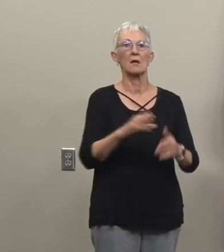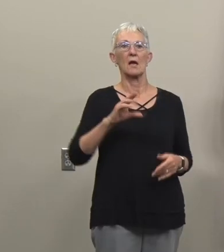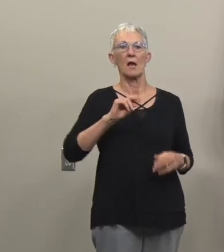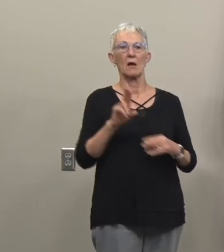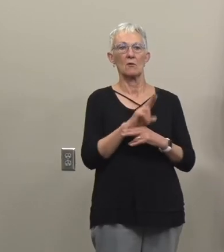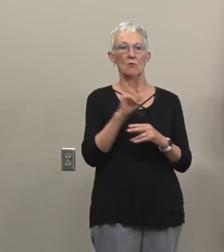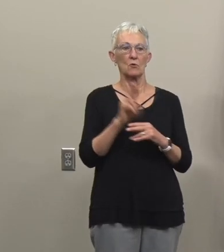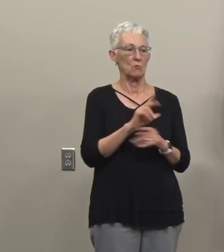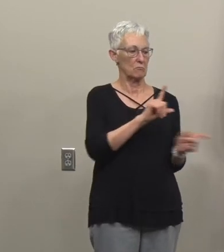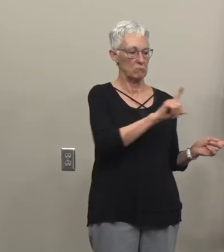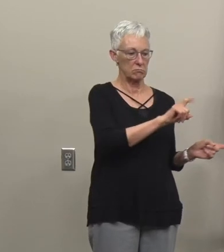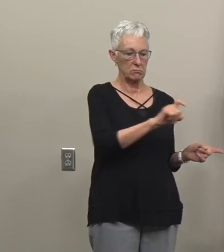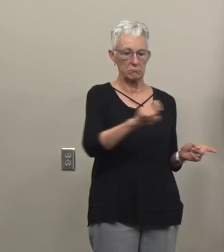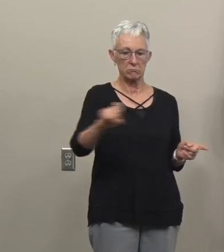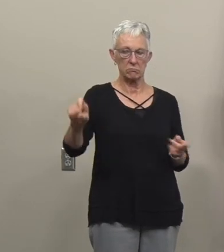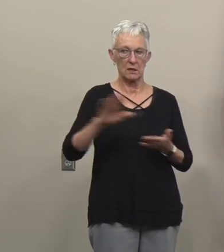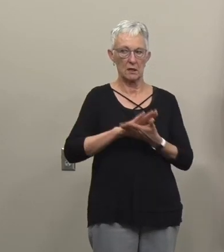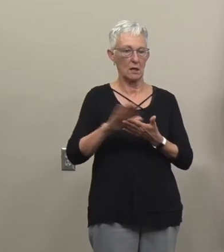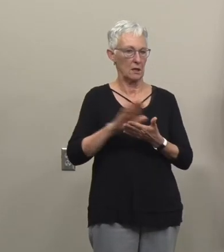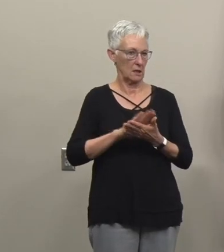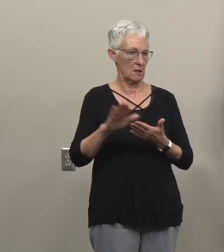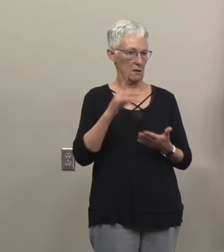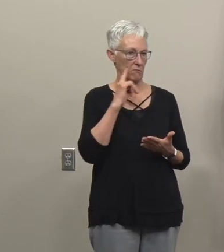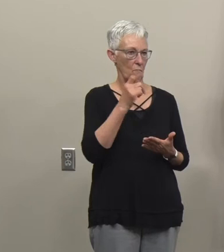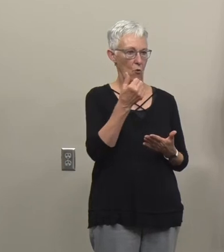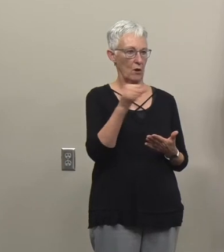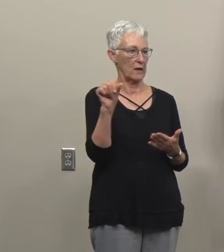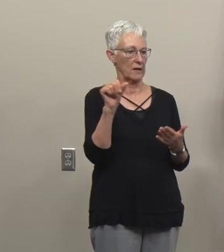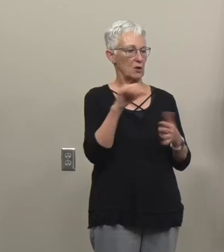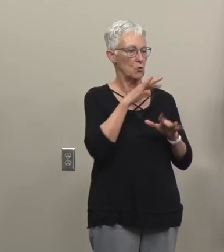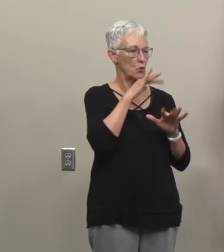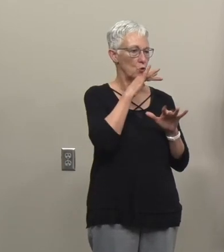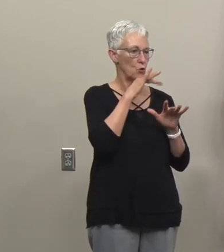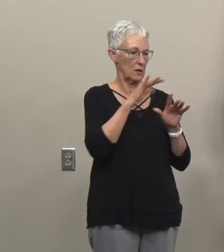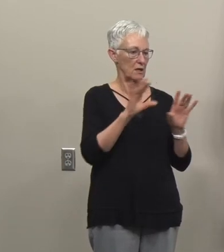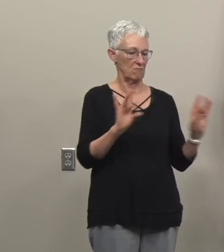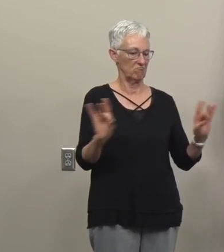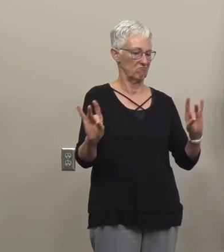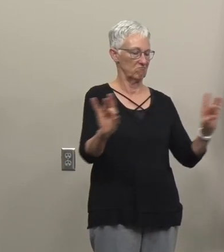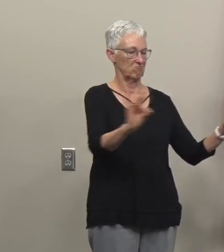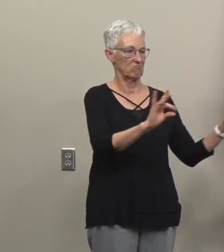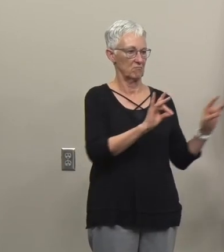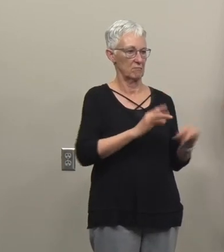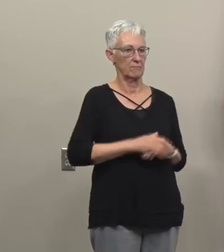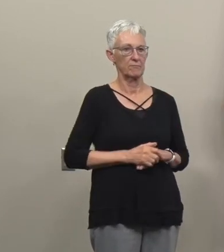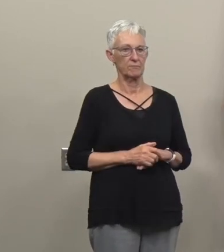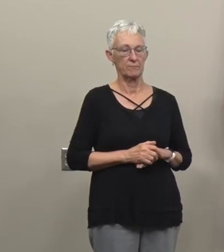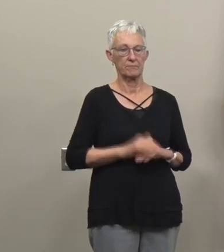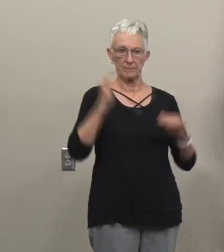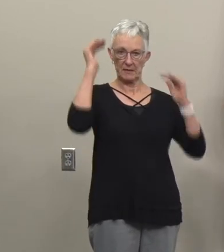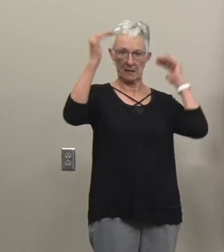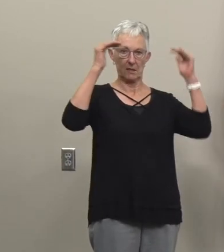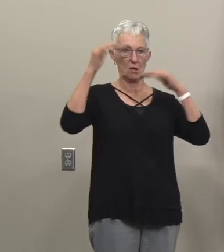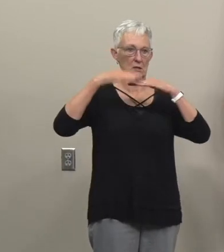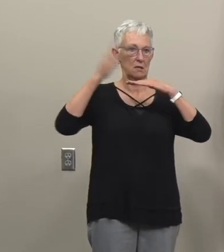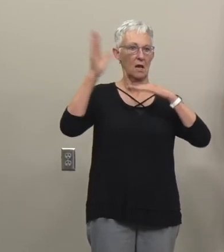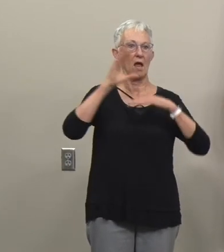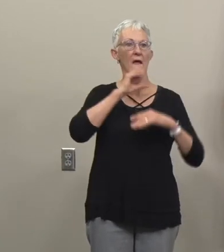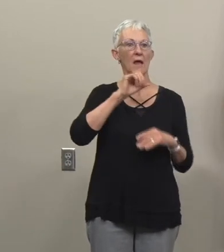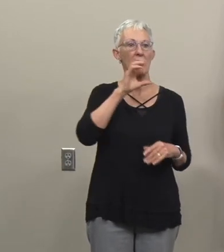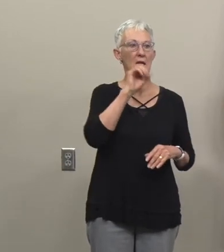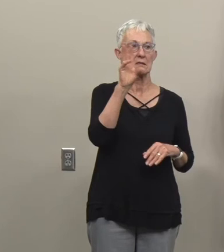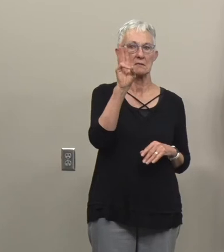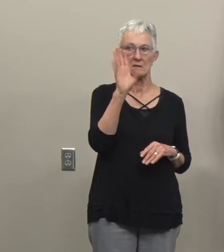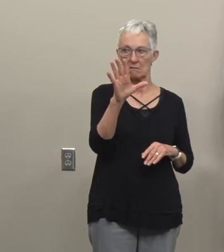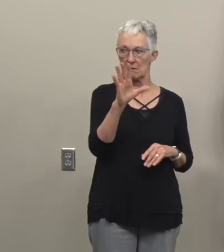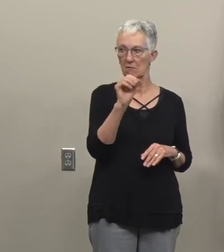highly touched surfaces. And specifically for adults over age 65 or anyone with underlying